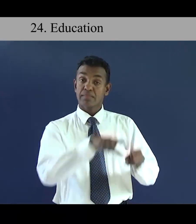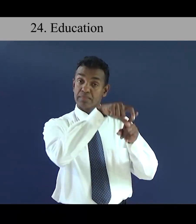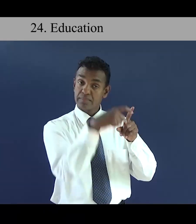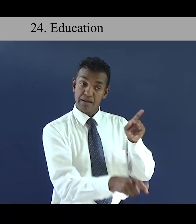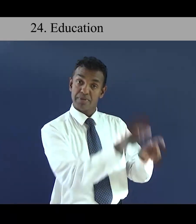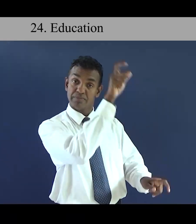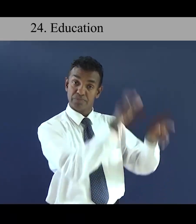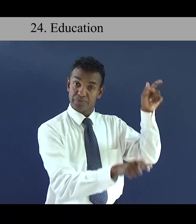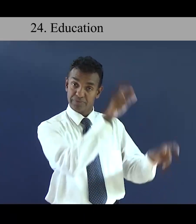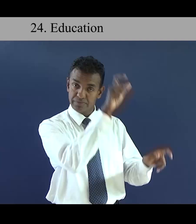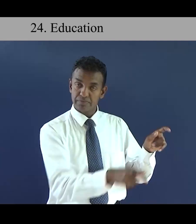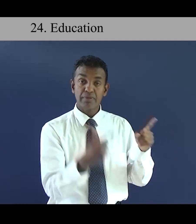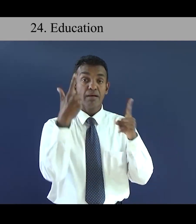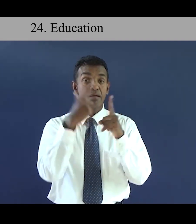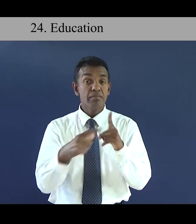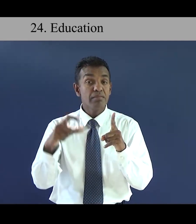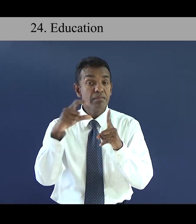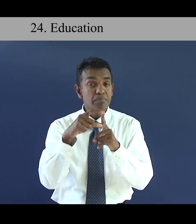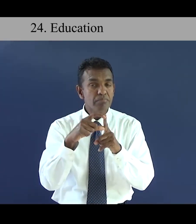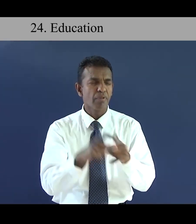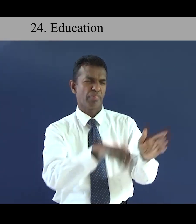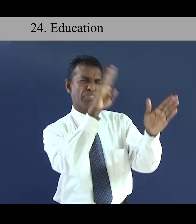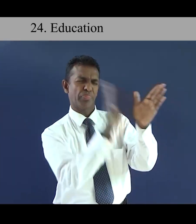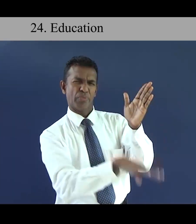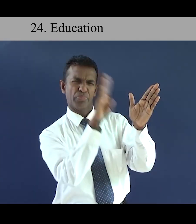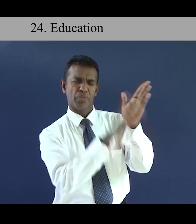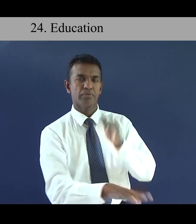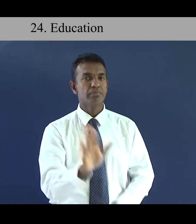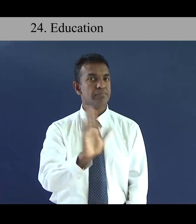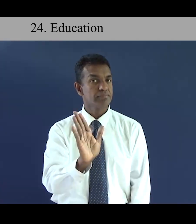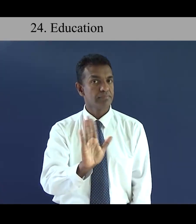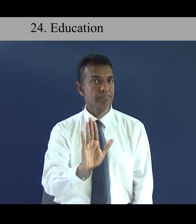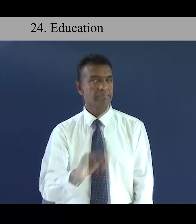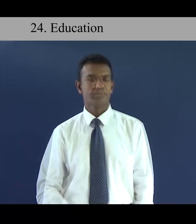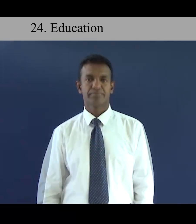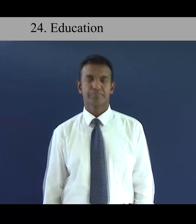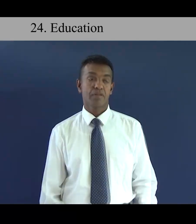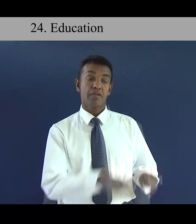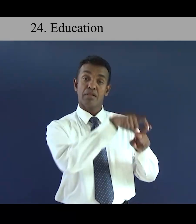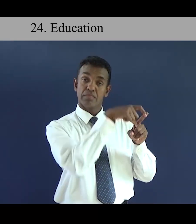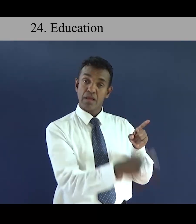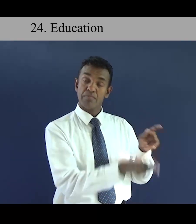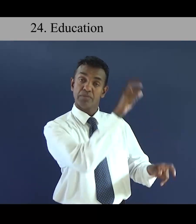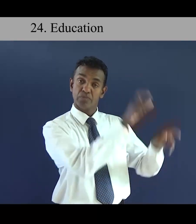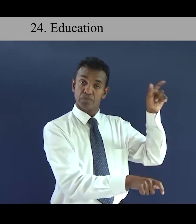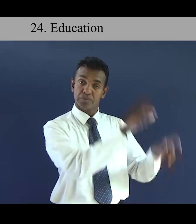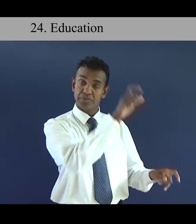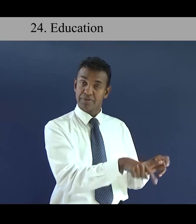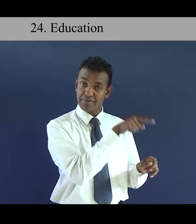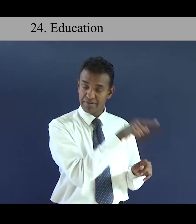Disabled people can go to good local schools and don't have